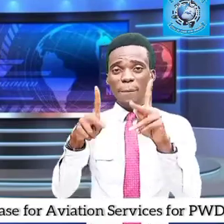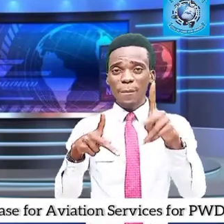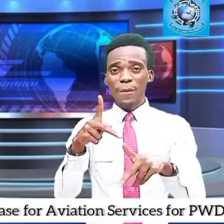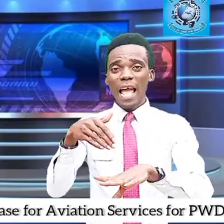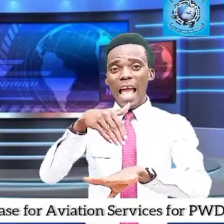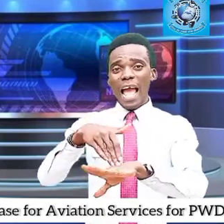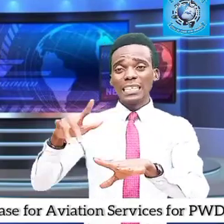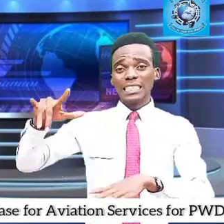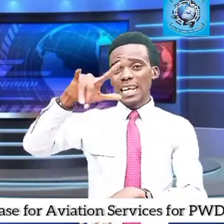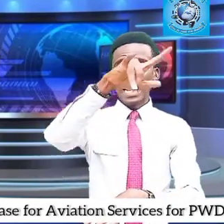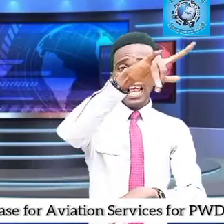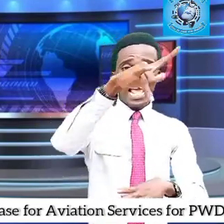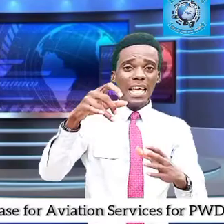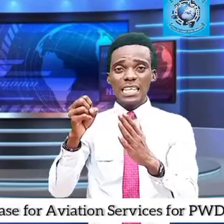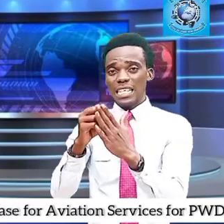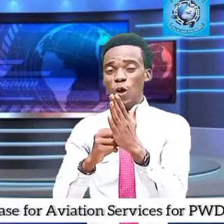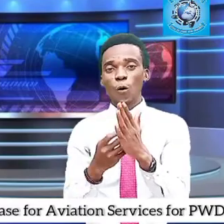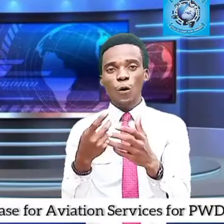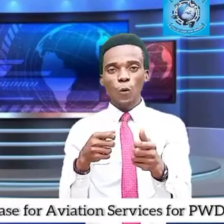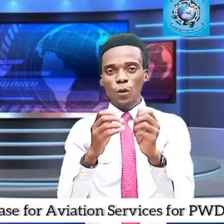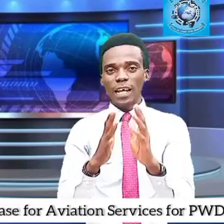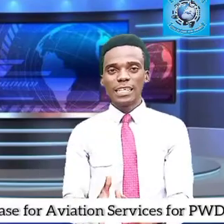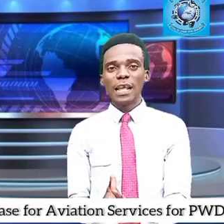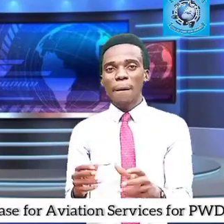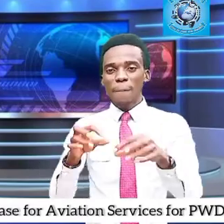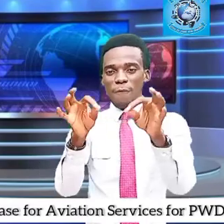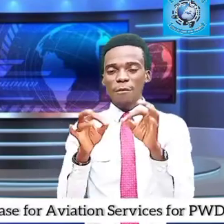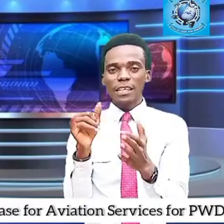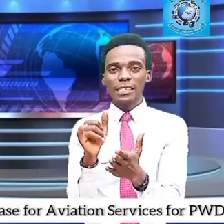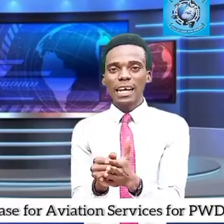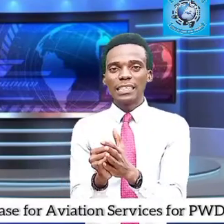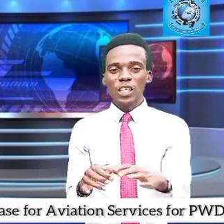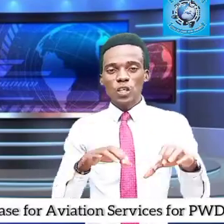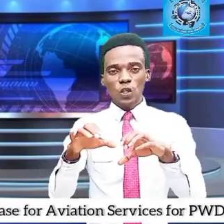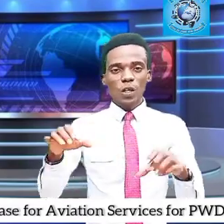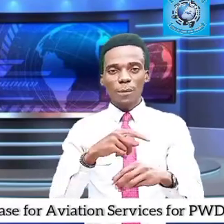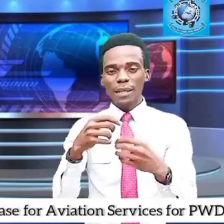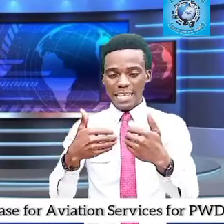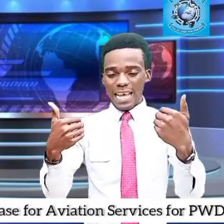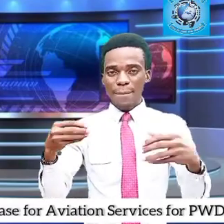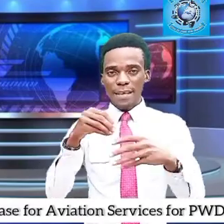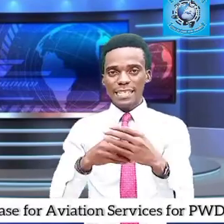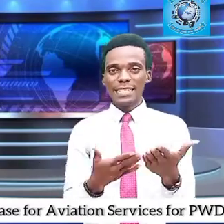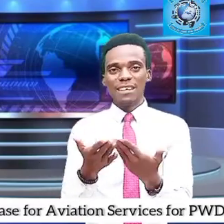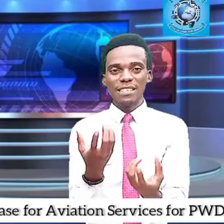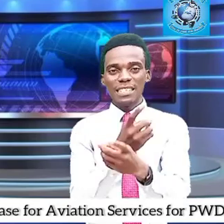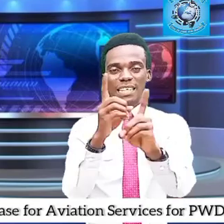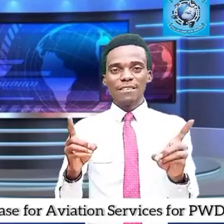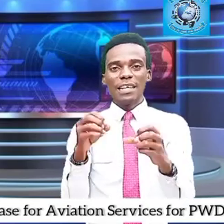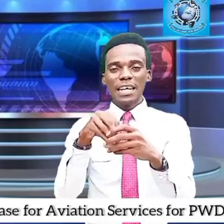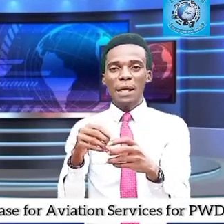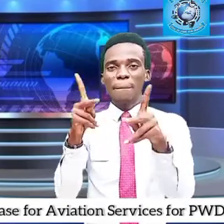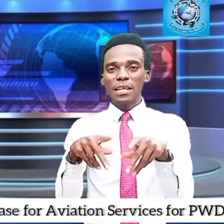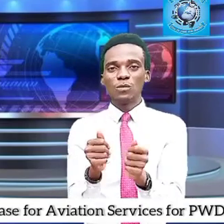an airline stakeholders forum which addressed the gaps in service delivery in persons with disabilities